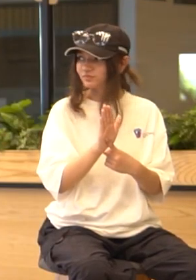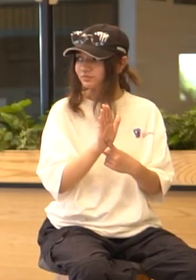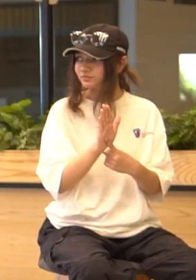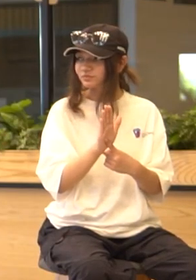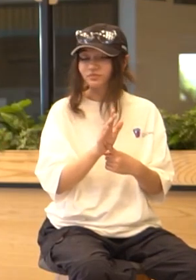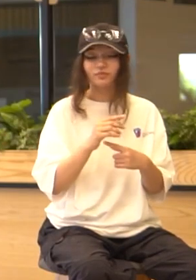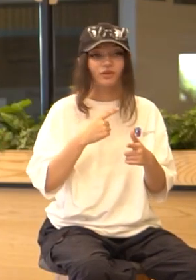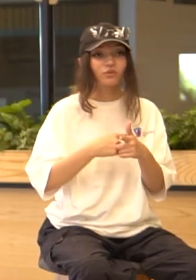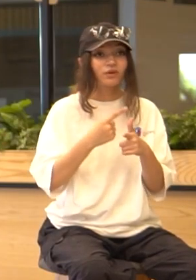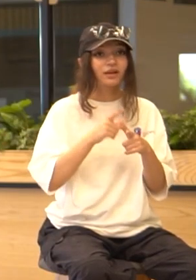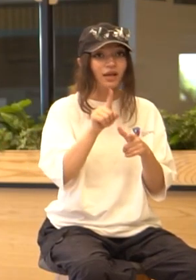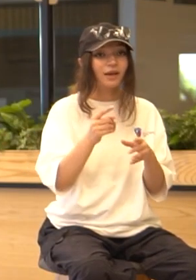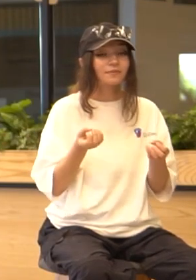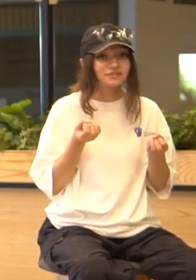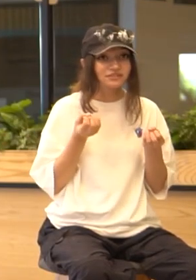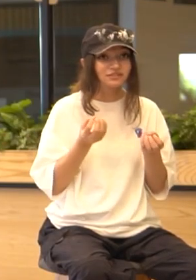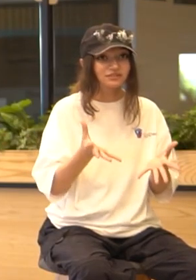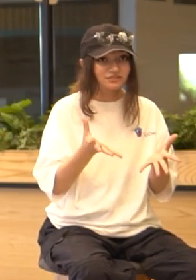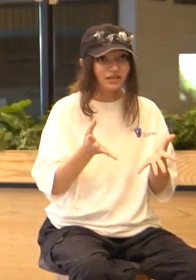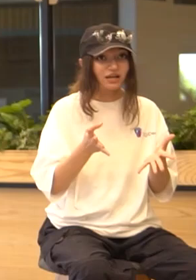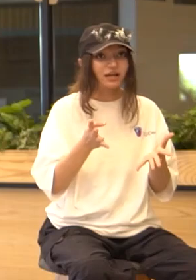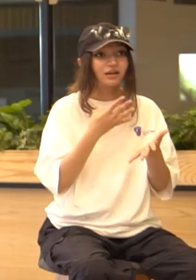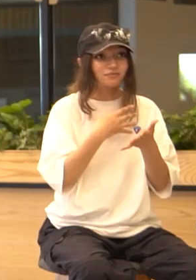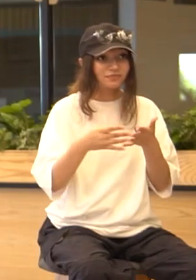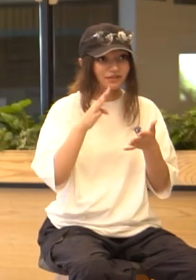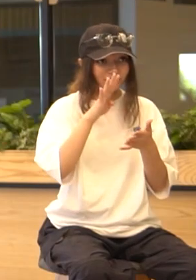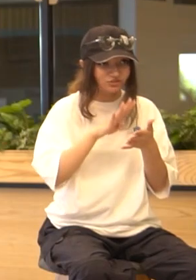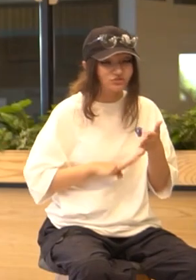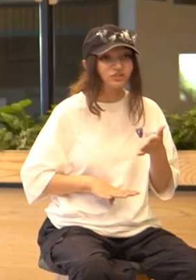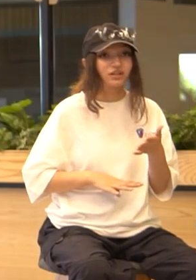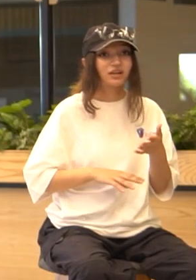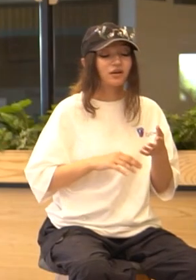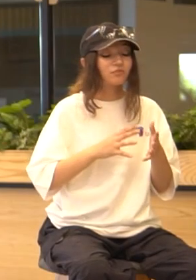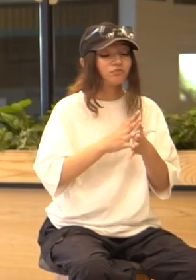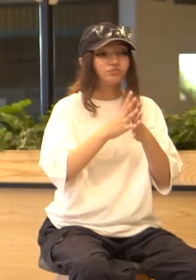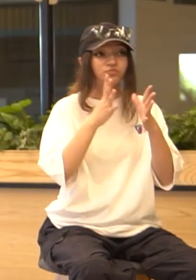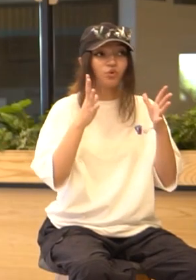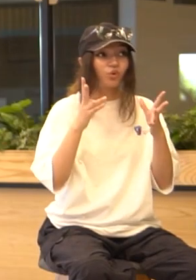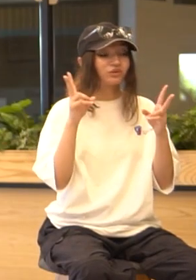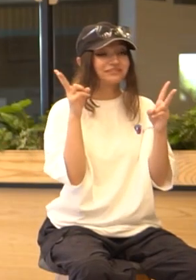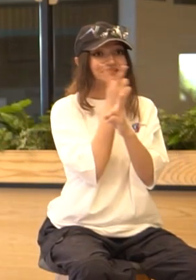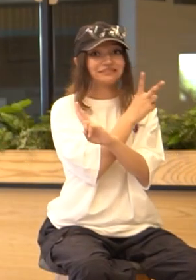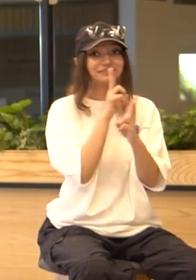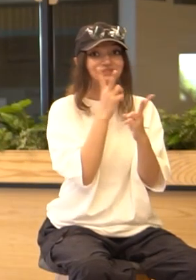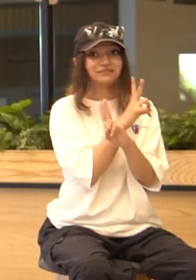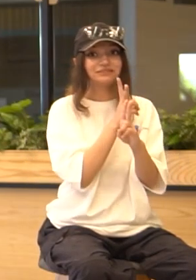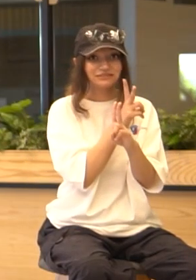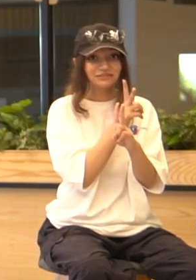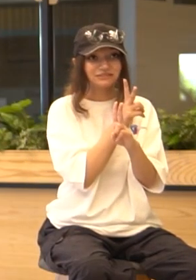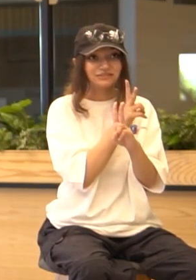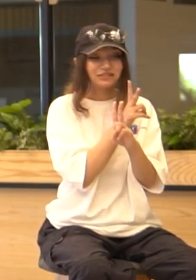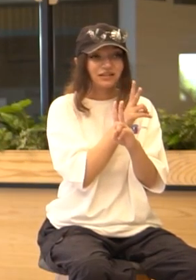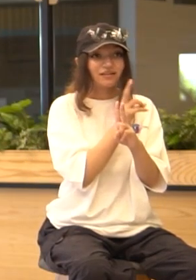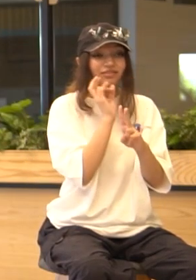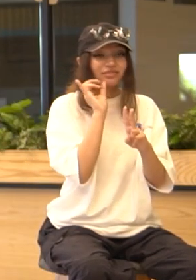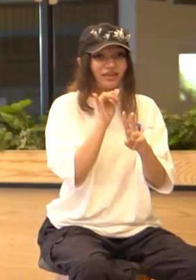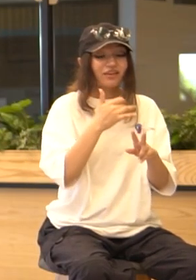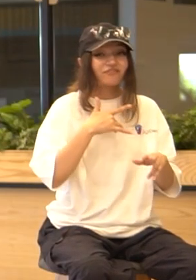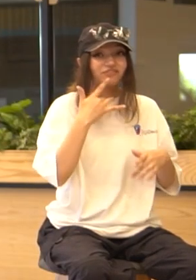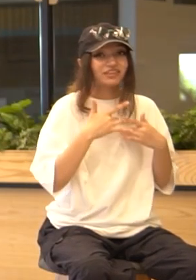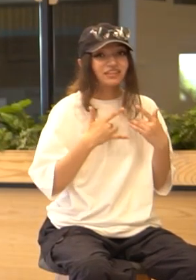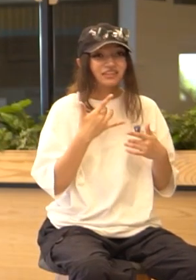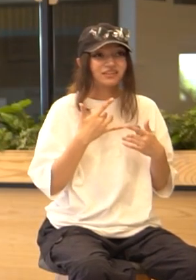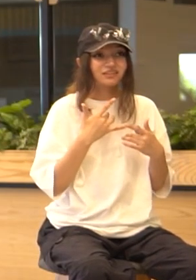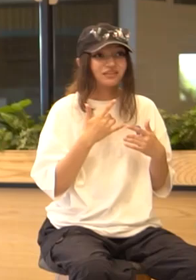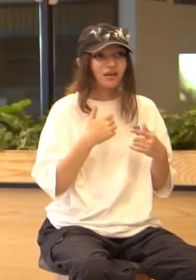you start like a new fashion, there's a lot of chaos associated with it, right? And that can be very disheartening.